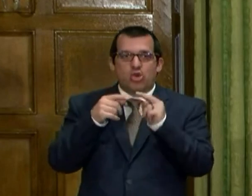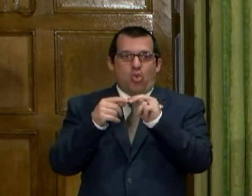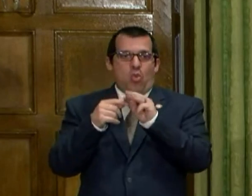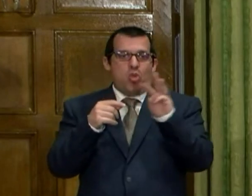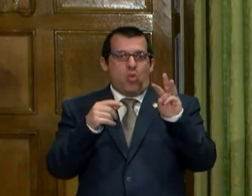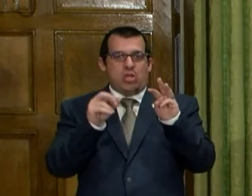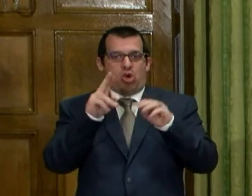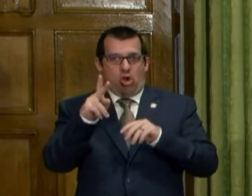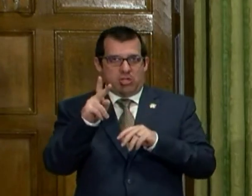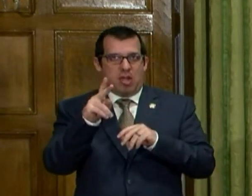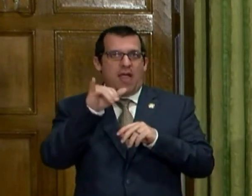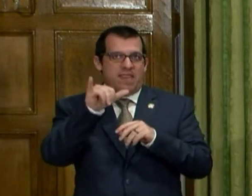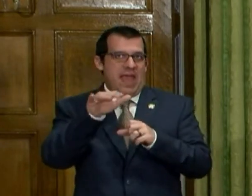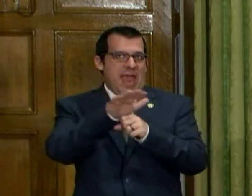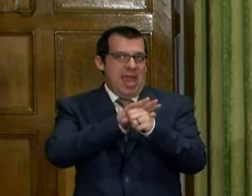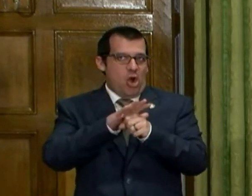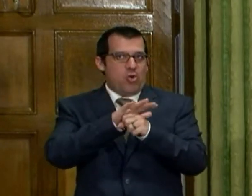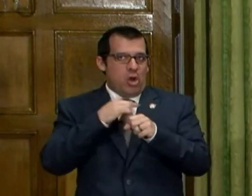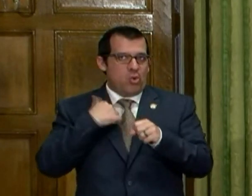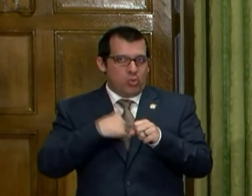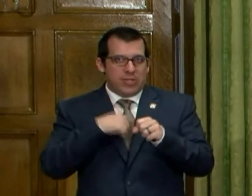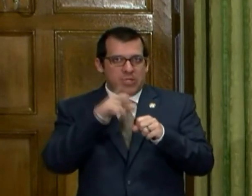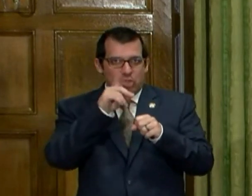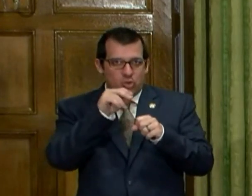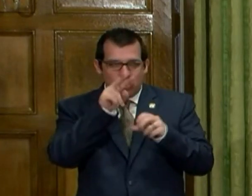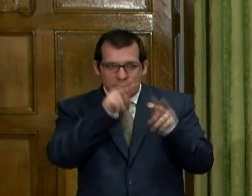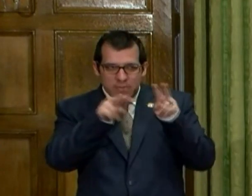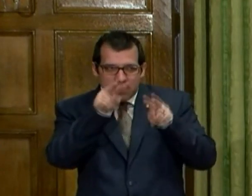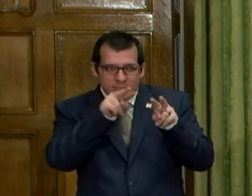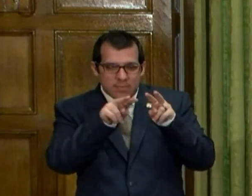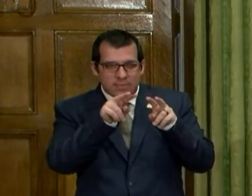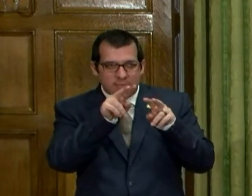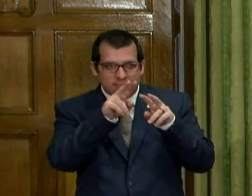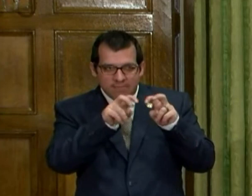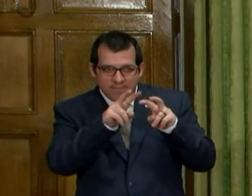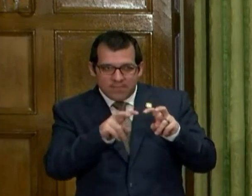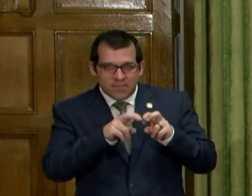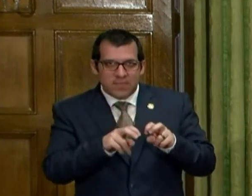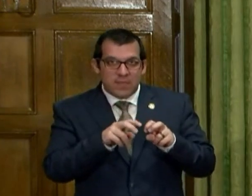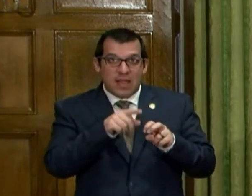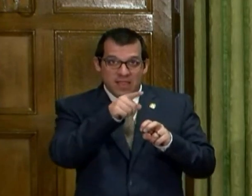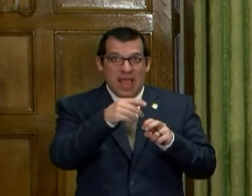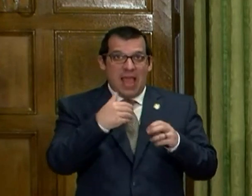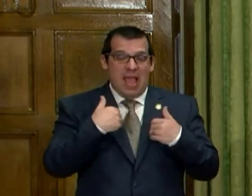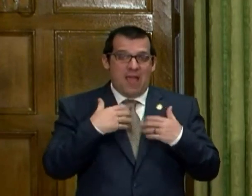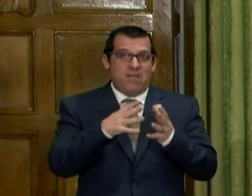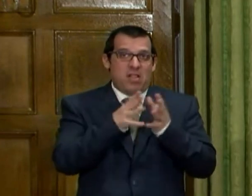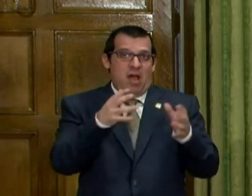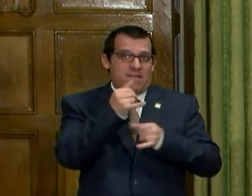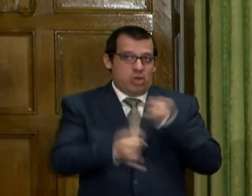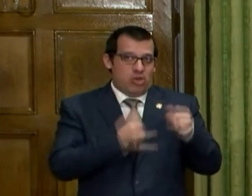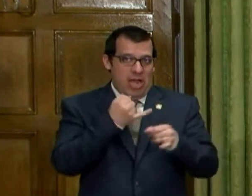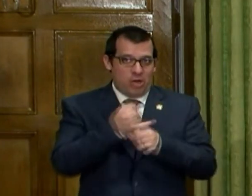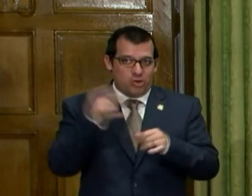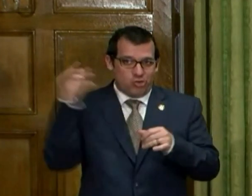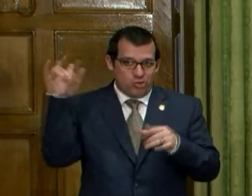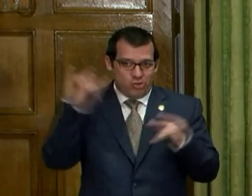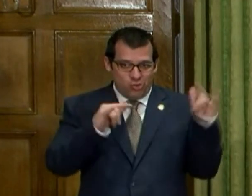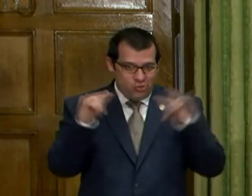been an area that we've been looking at very carefully. Initially, because they had a lot of international travelers,